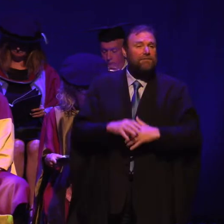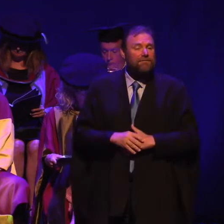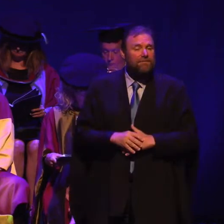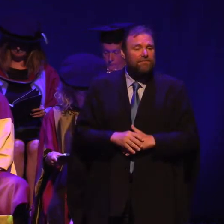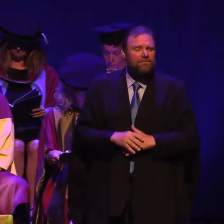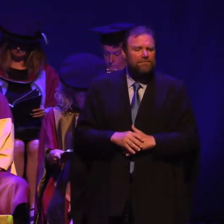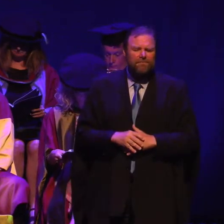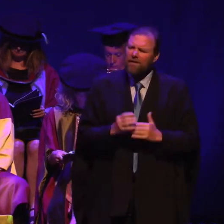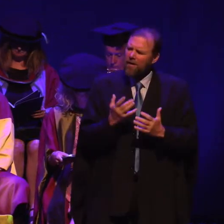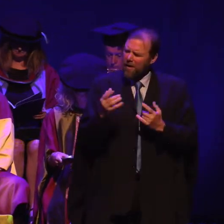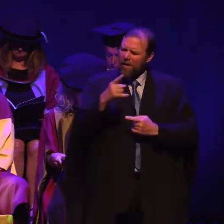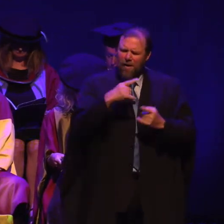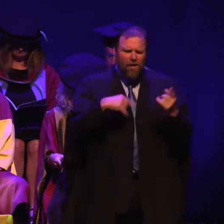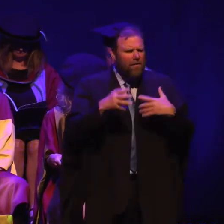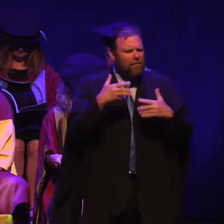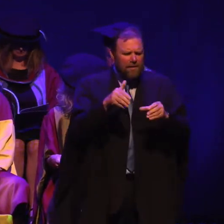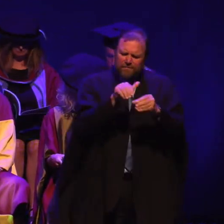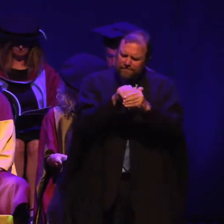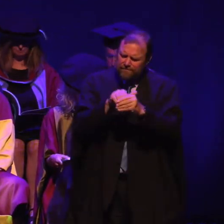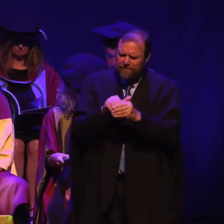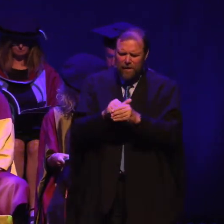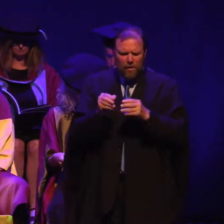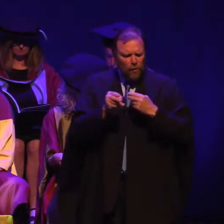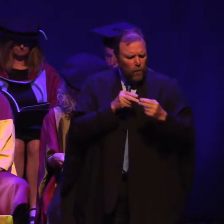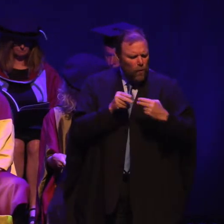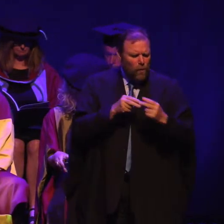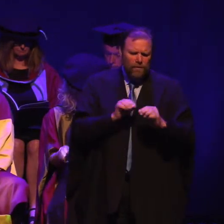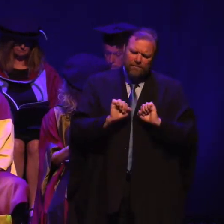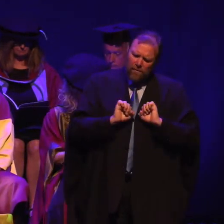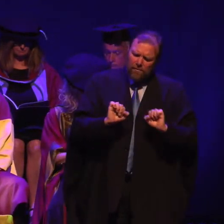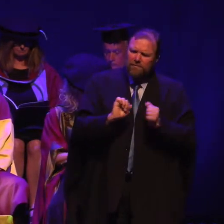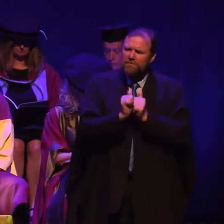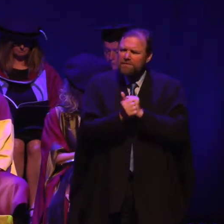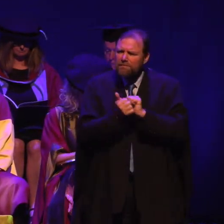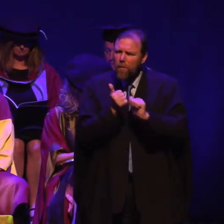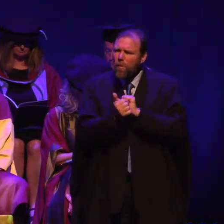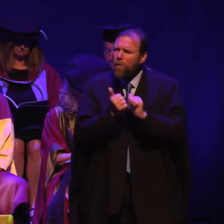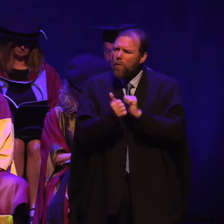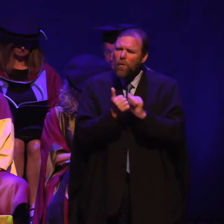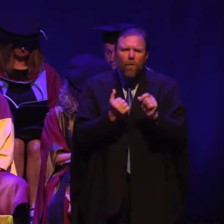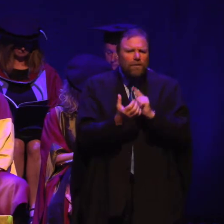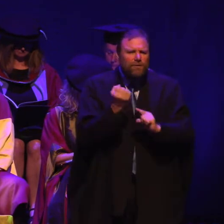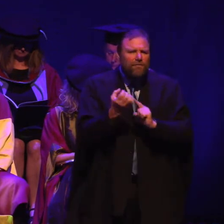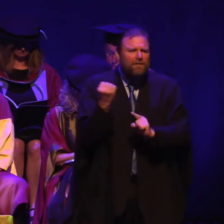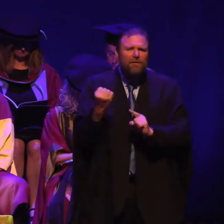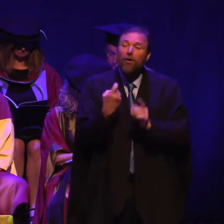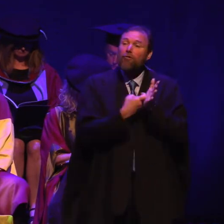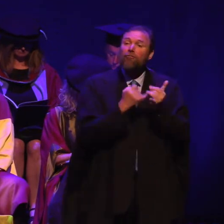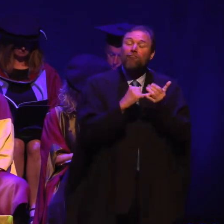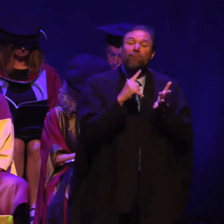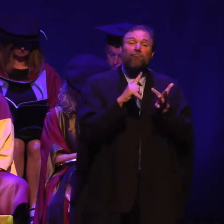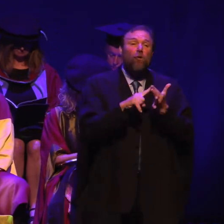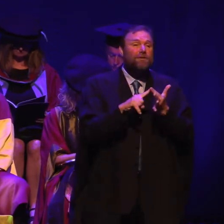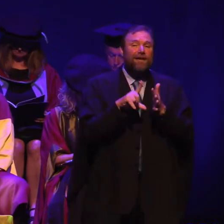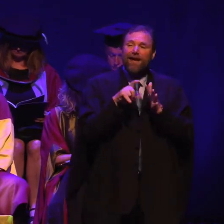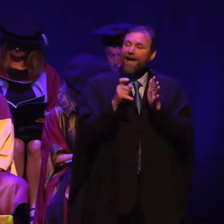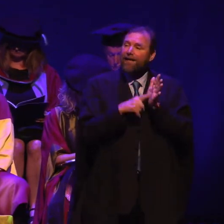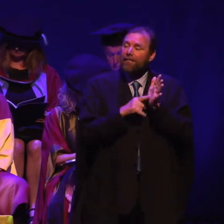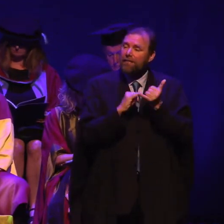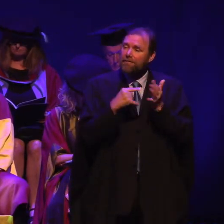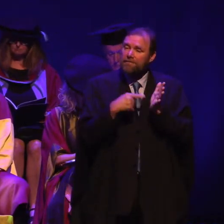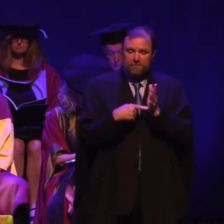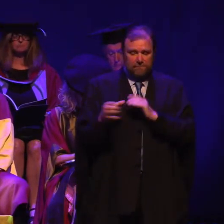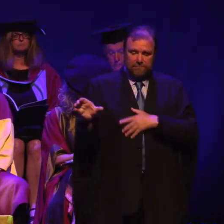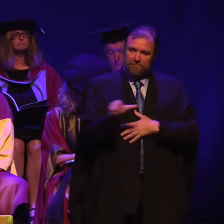have also been in the news over the last year for their sporting achievements. Rosie Eccles has been selected to represent